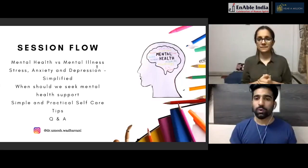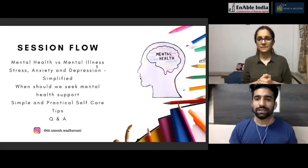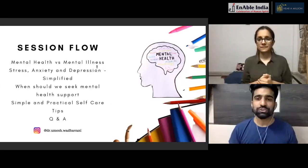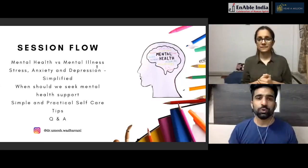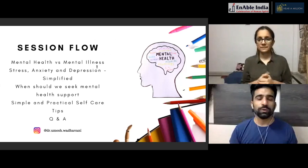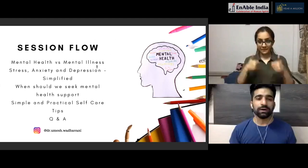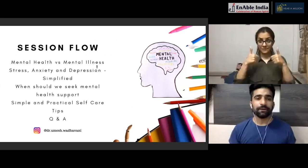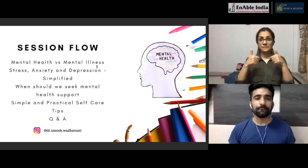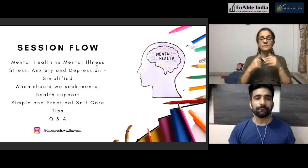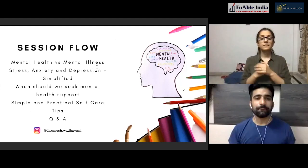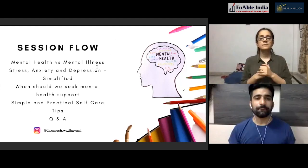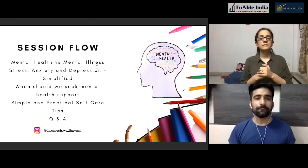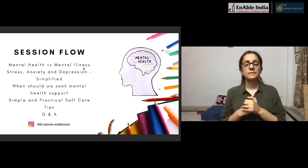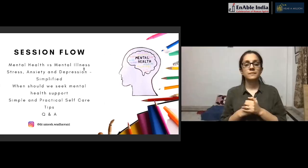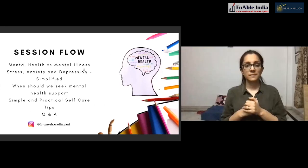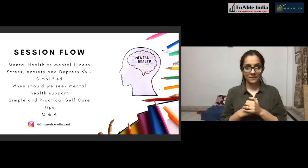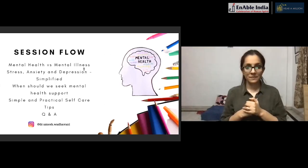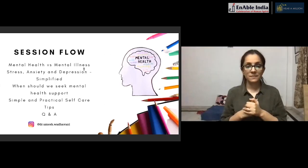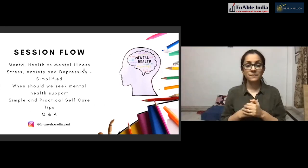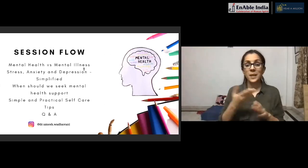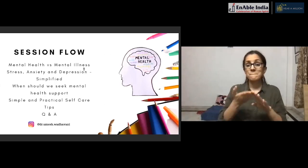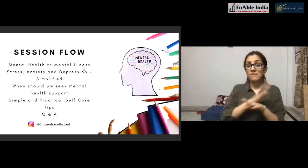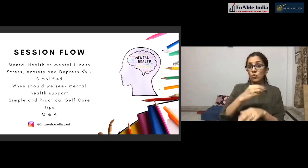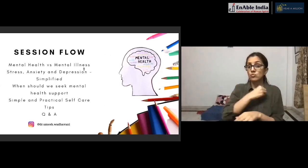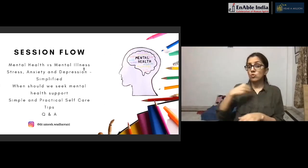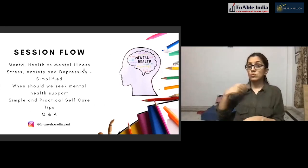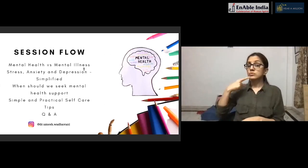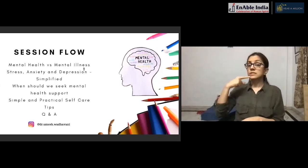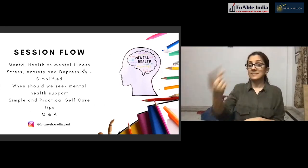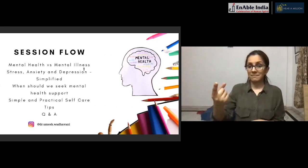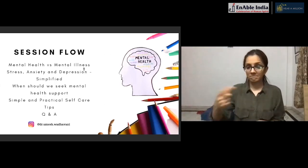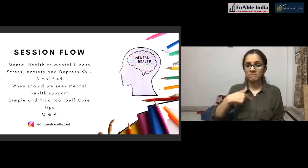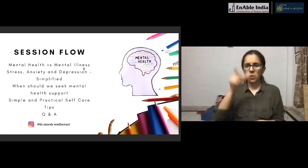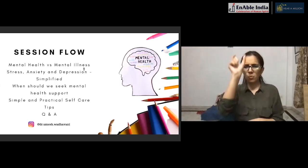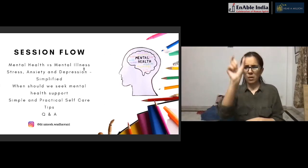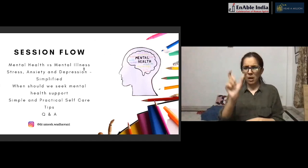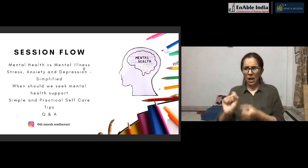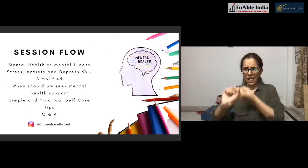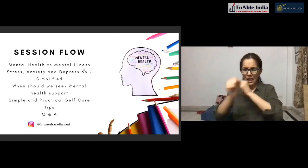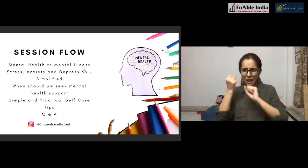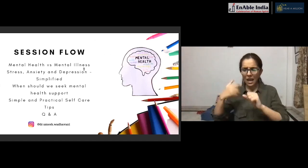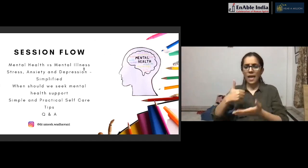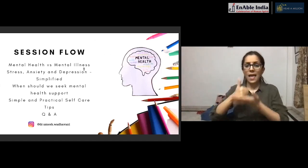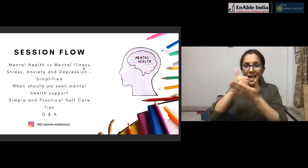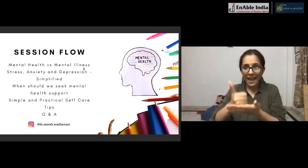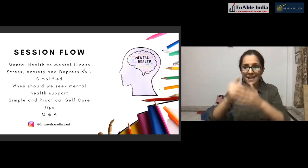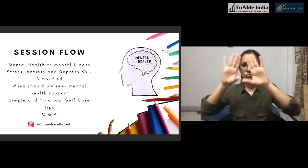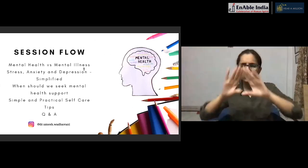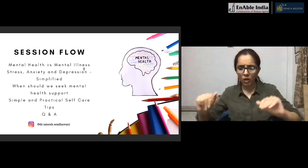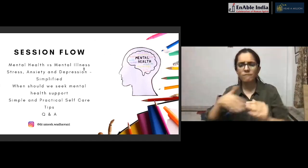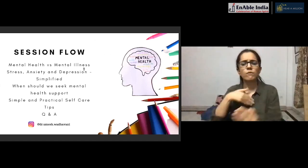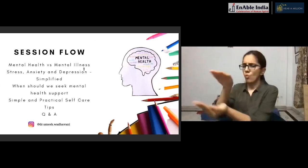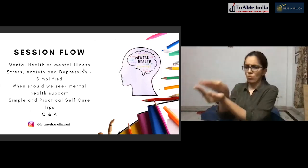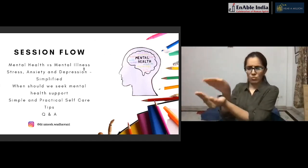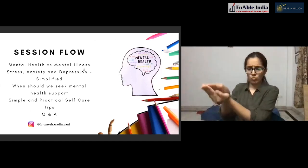All right. So as I was saying, that before we get into the technicalities of how you can help yourself with mental health issues, we need to